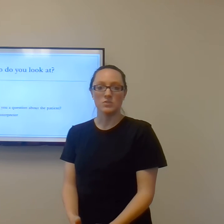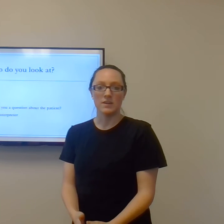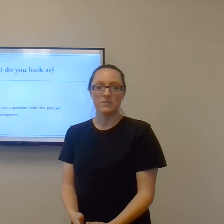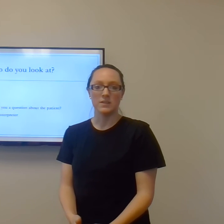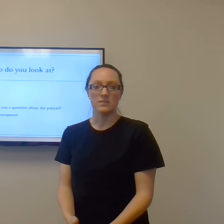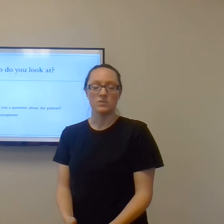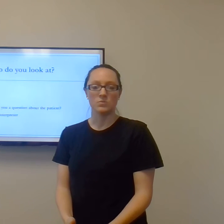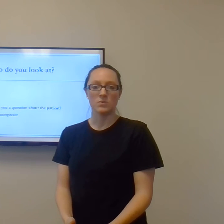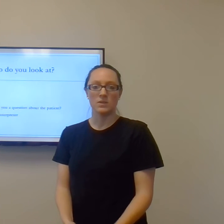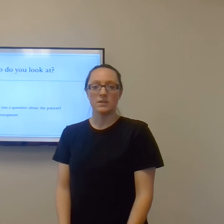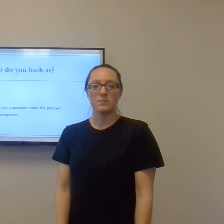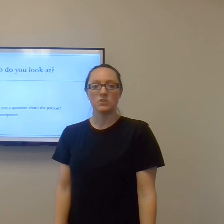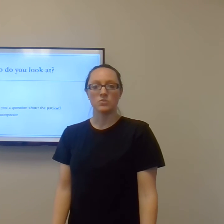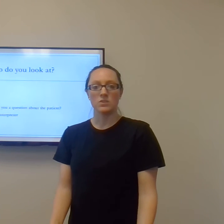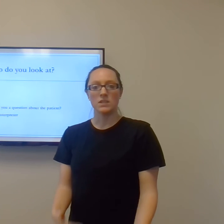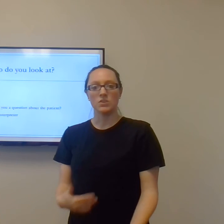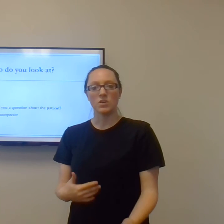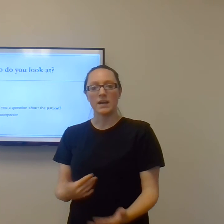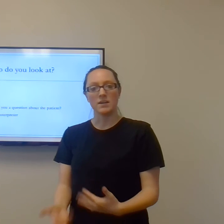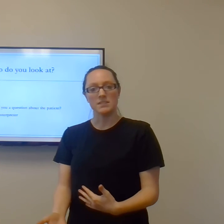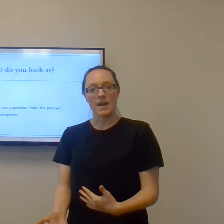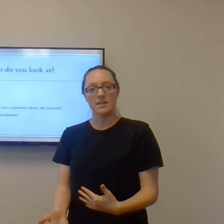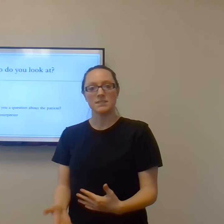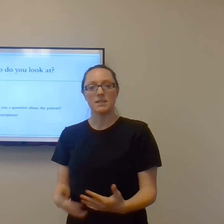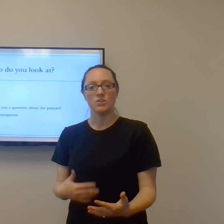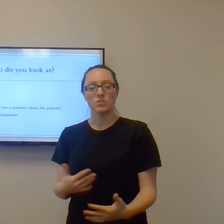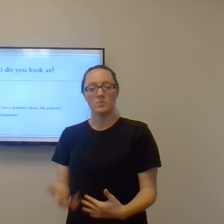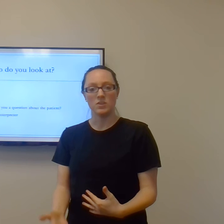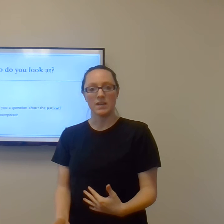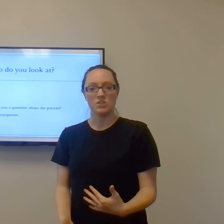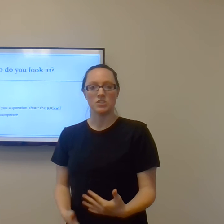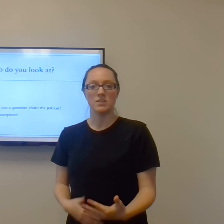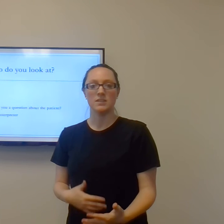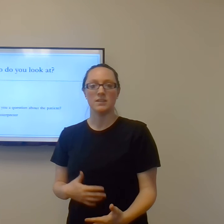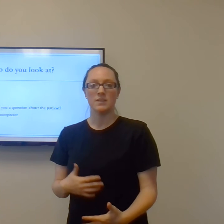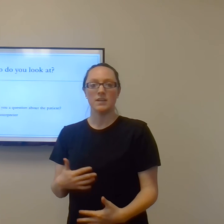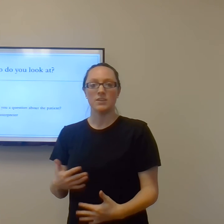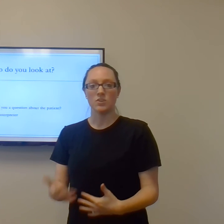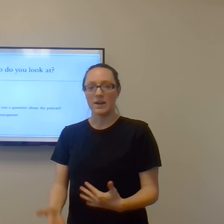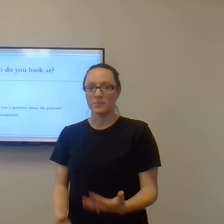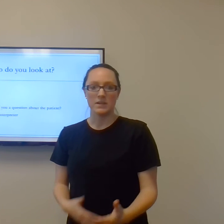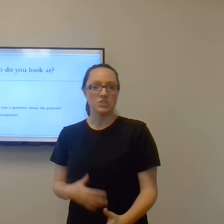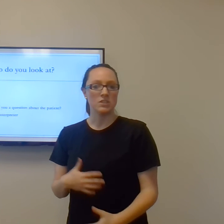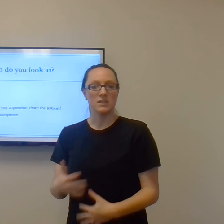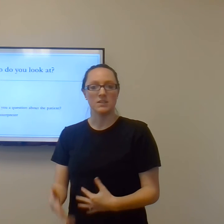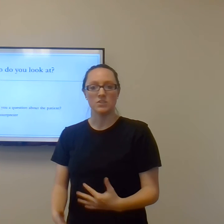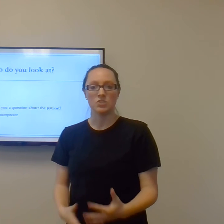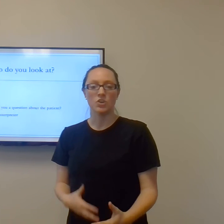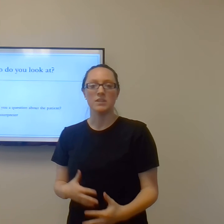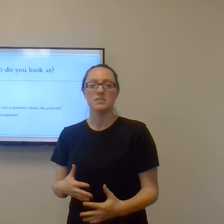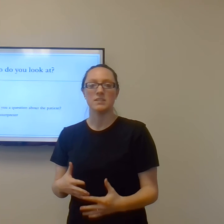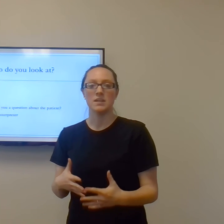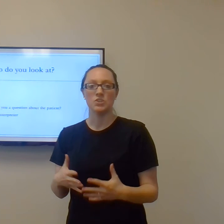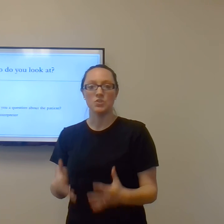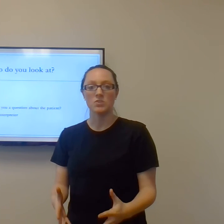deaf individual, make sure that your eye contact and your communication and your affirmation and assurance that you are